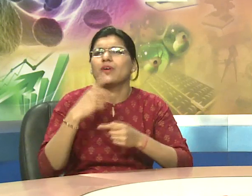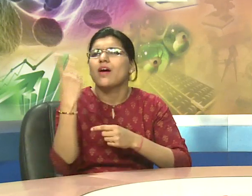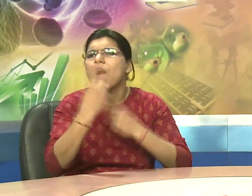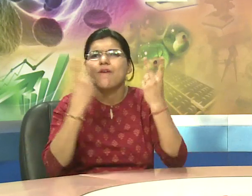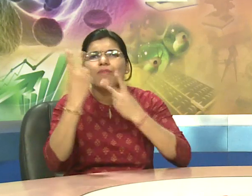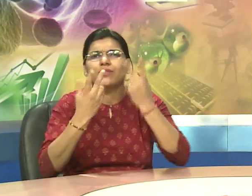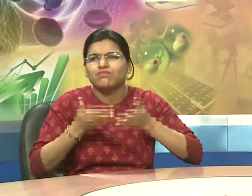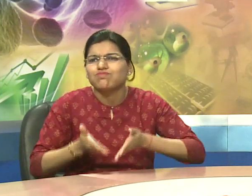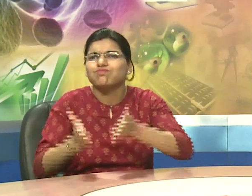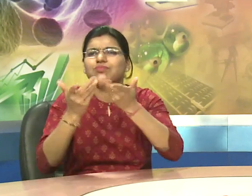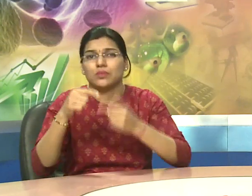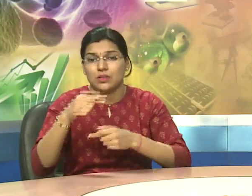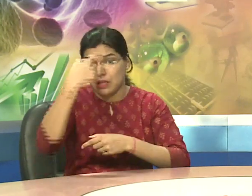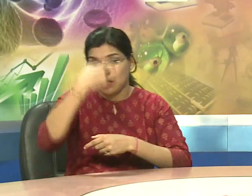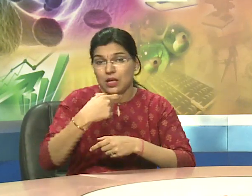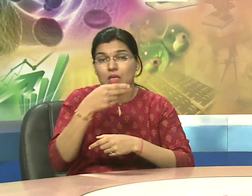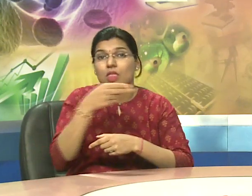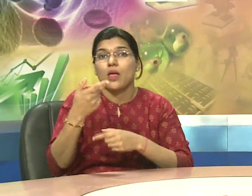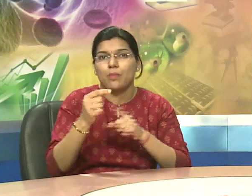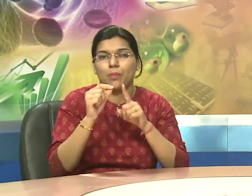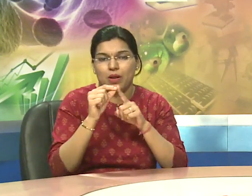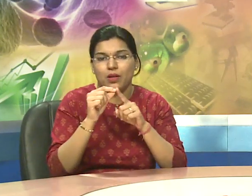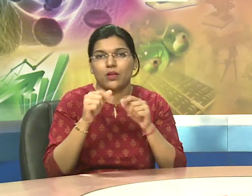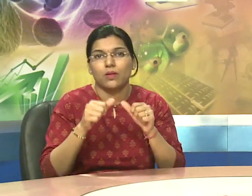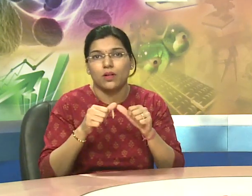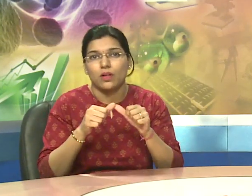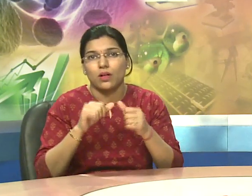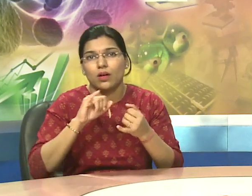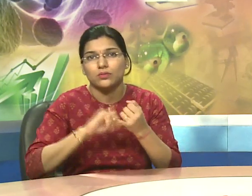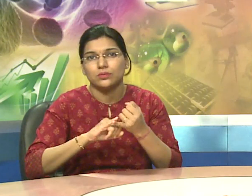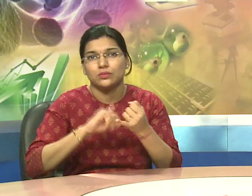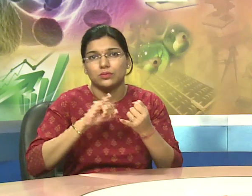or any individual who travel